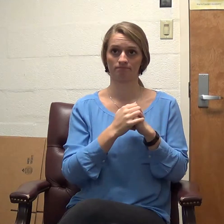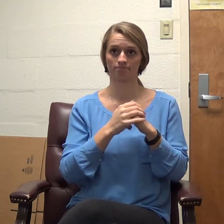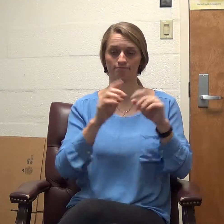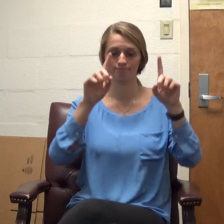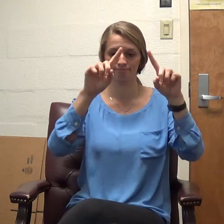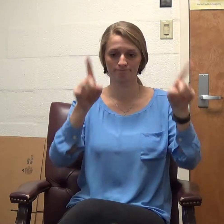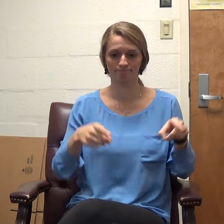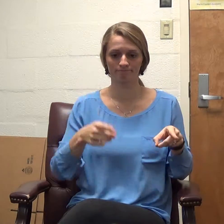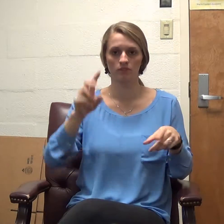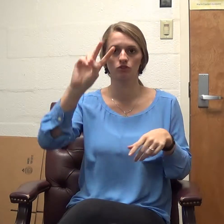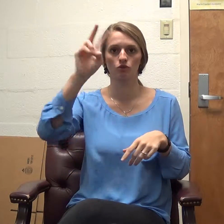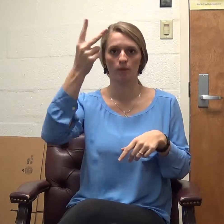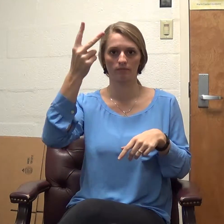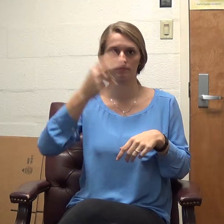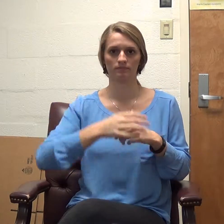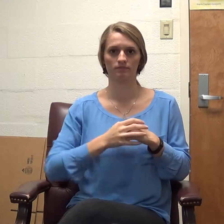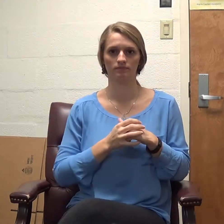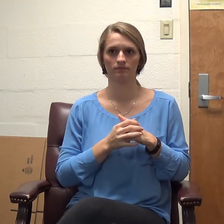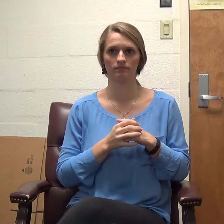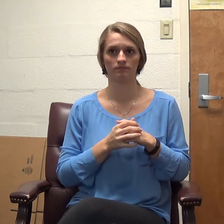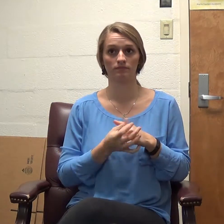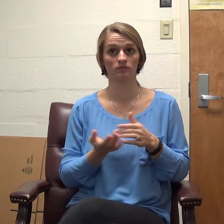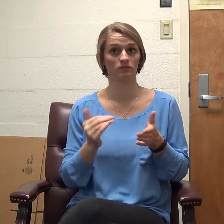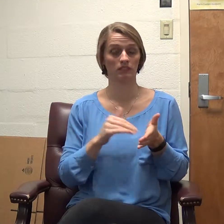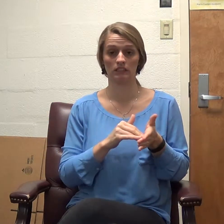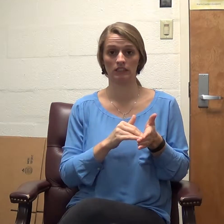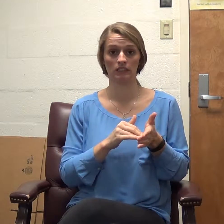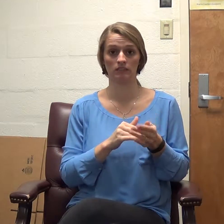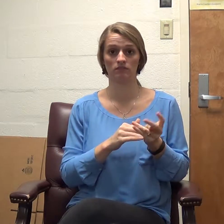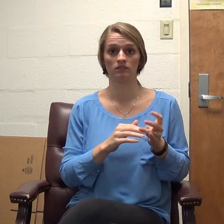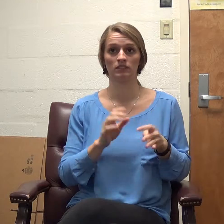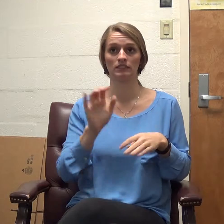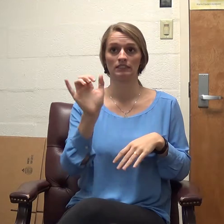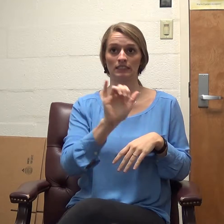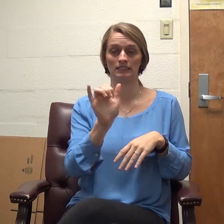squared, once again, that's the same thing as negative 4